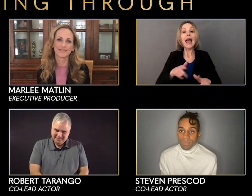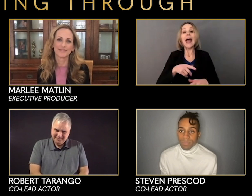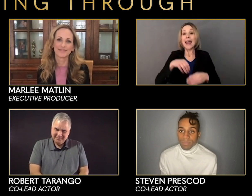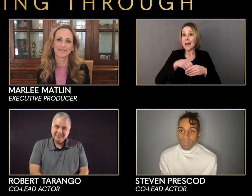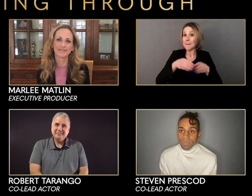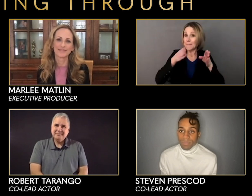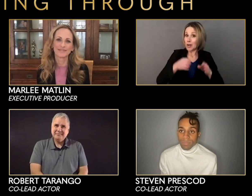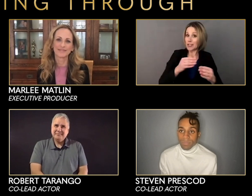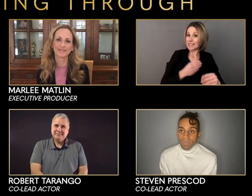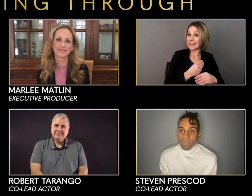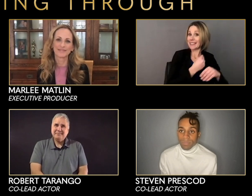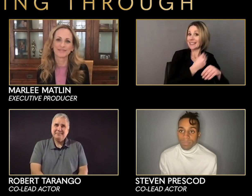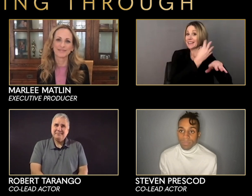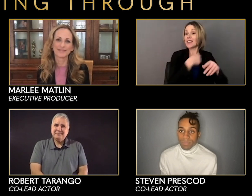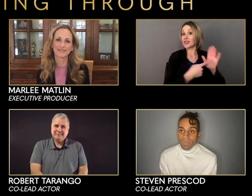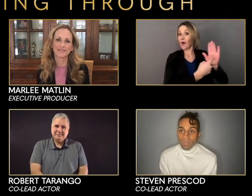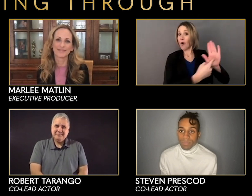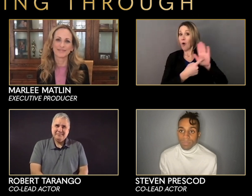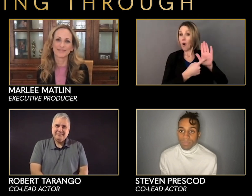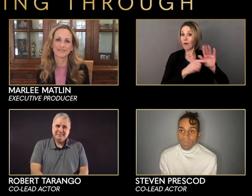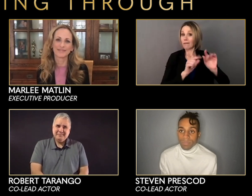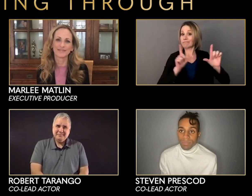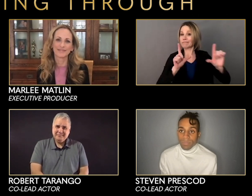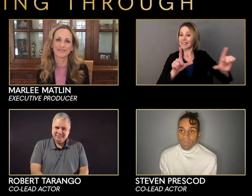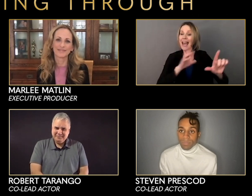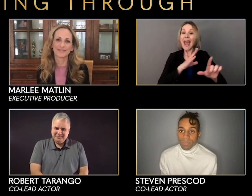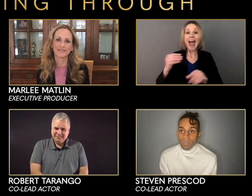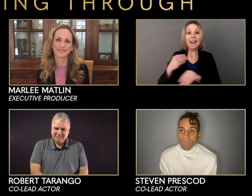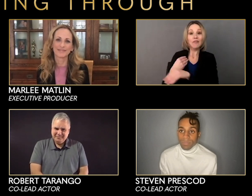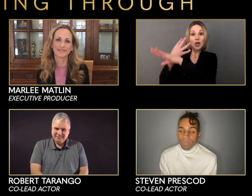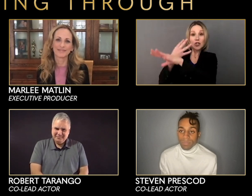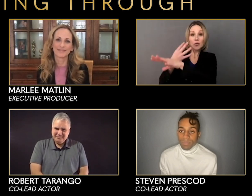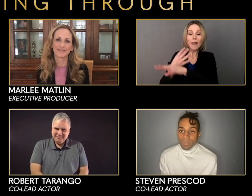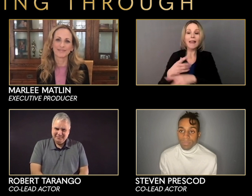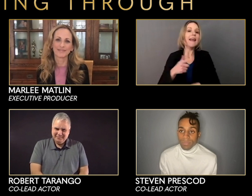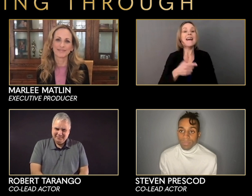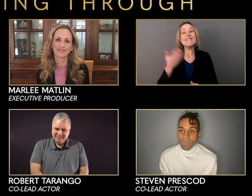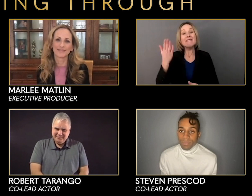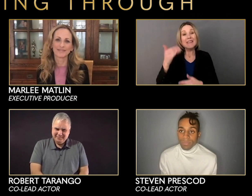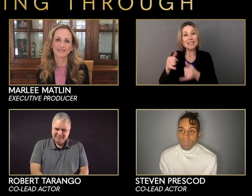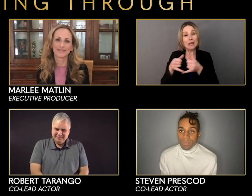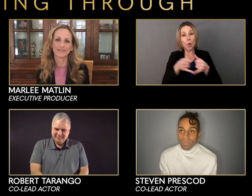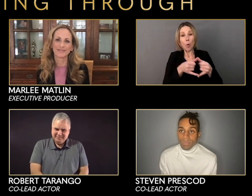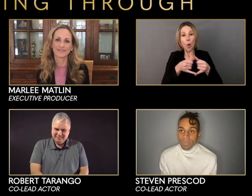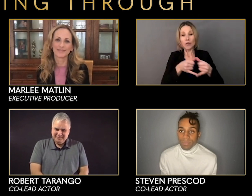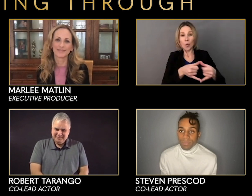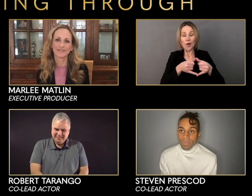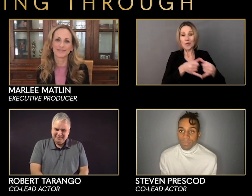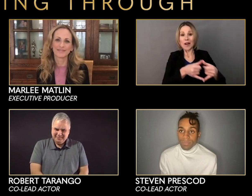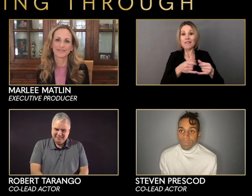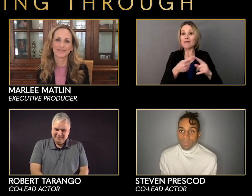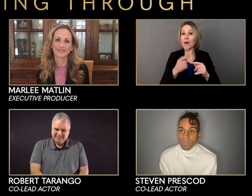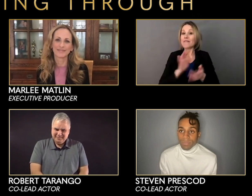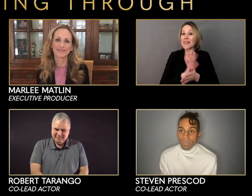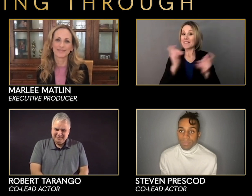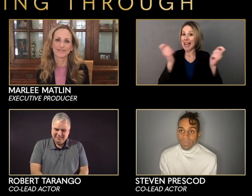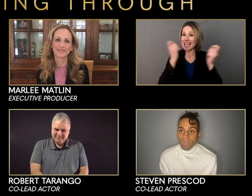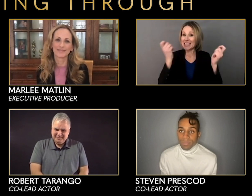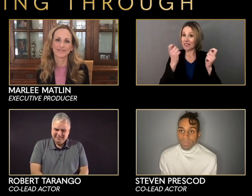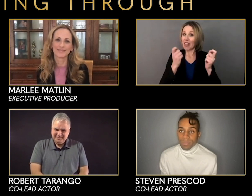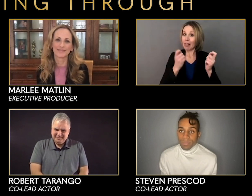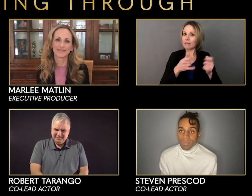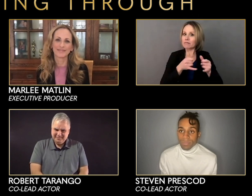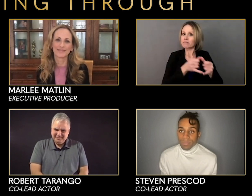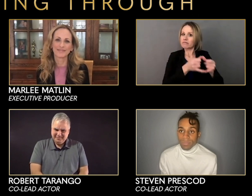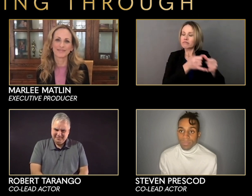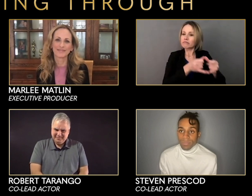on the festival circuit and hit 1 million views in the first 3 weeks. So I want to introduce Doug Roland,